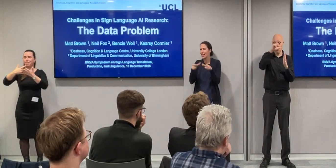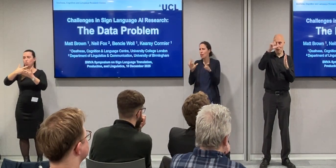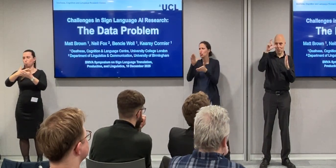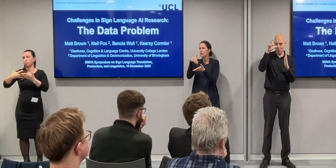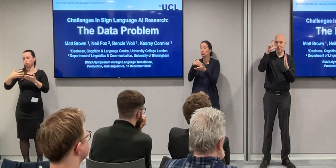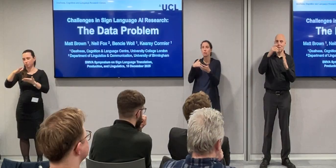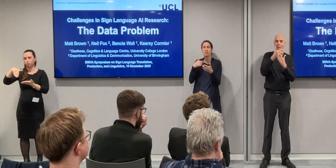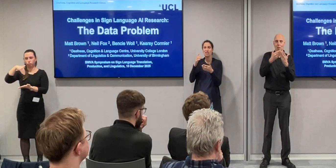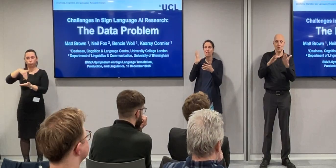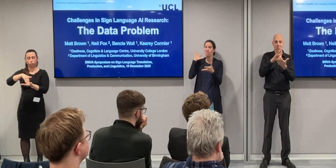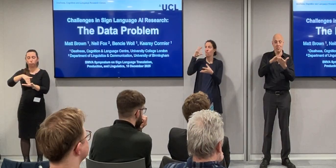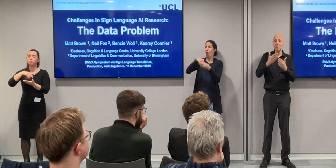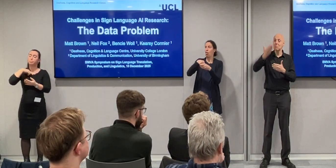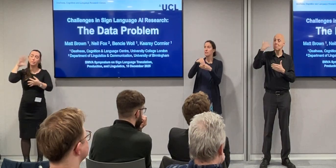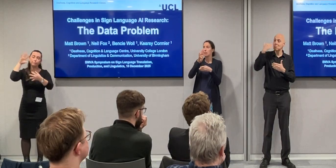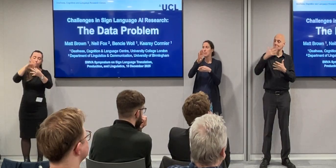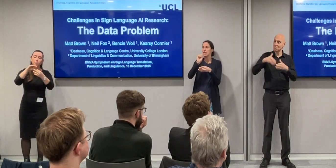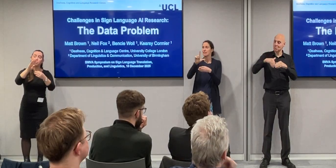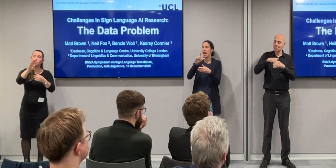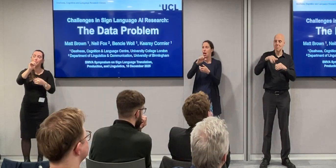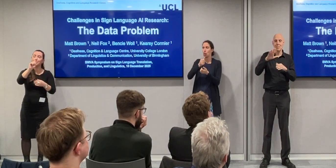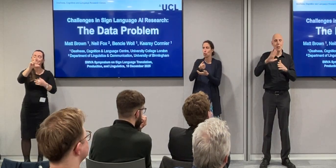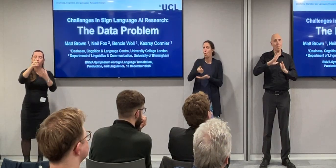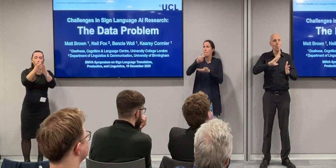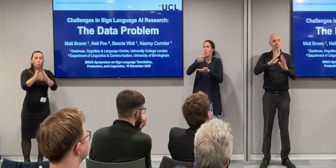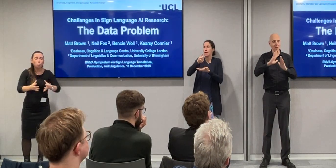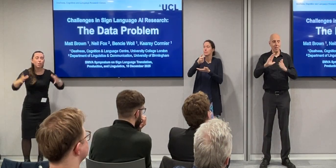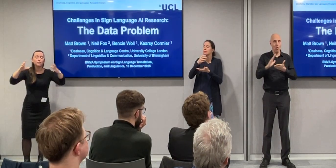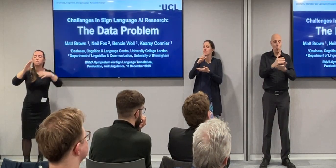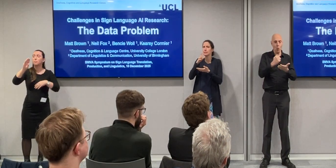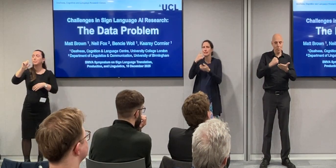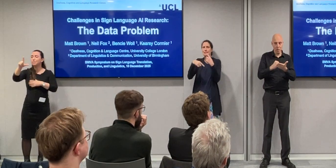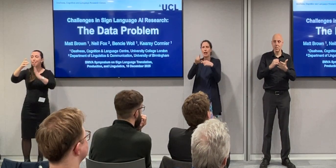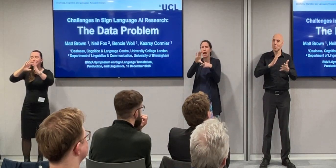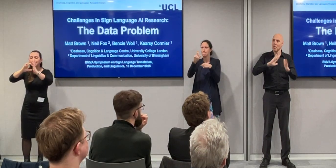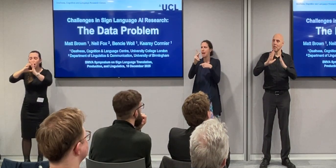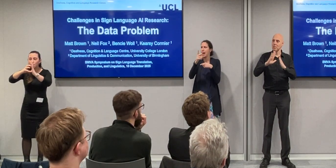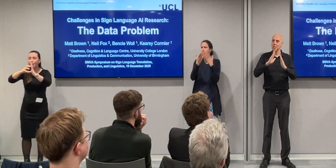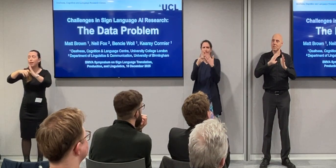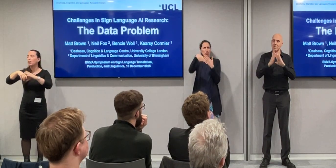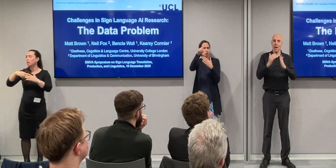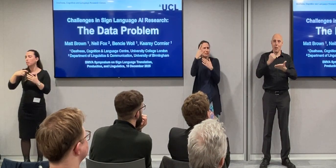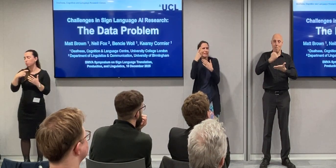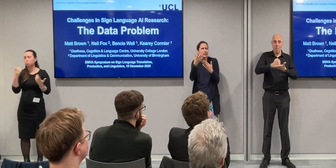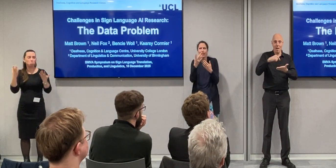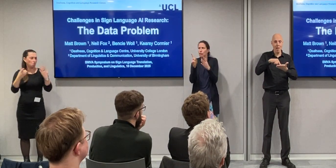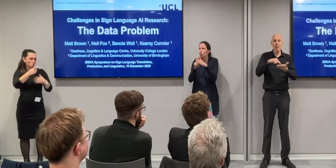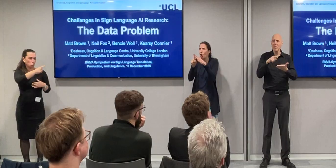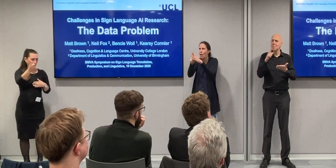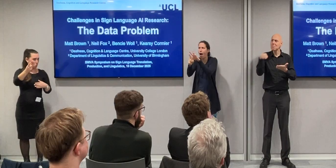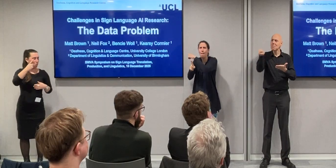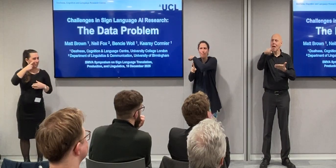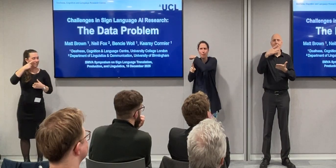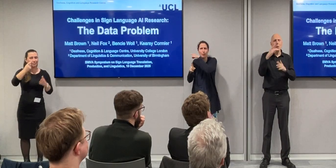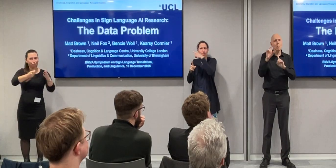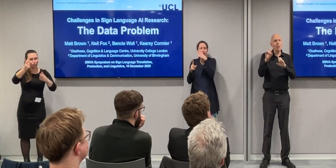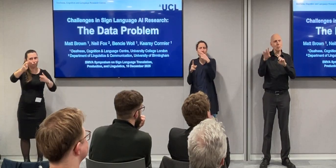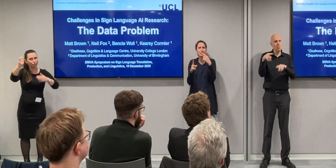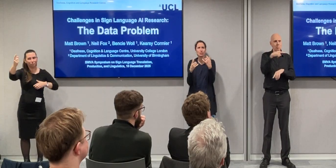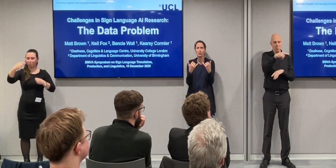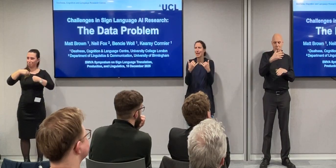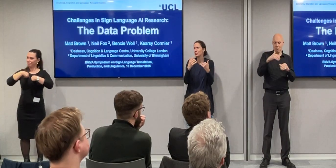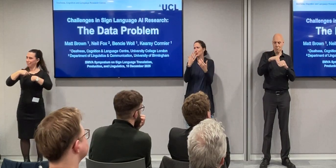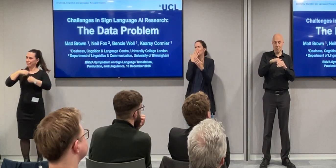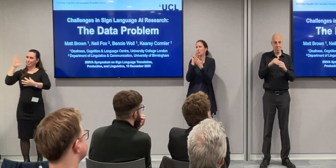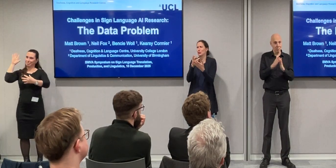Historically, I've been involved with the BSL Corpus and BSL Sign Bank, both of which you may have seen cropping up in other people's work today, so